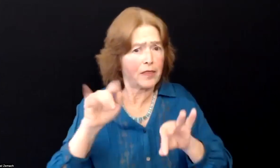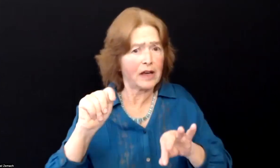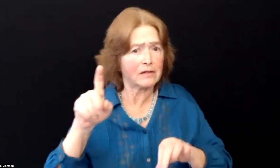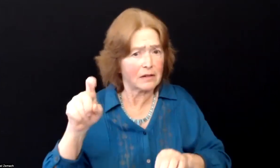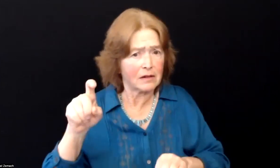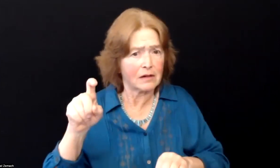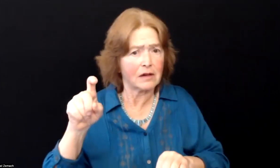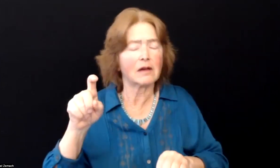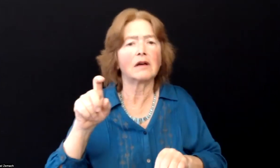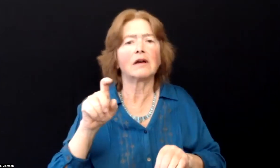it, is my question.